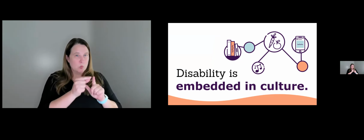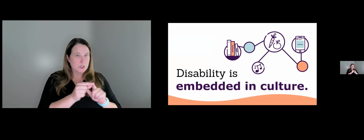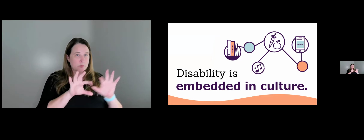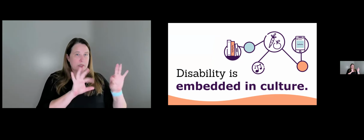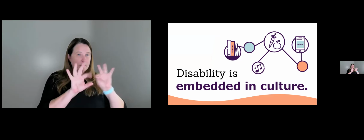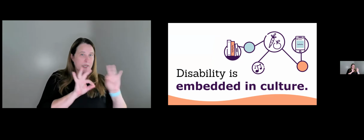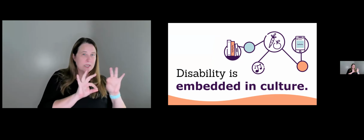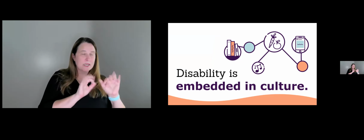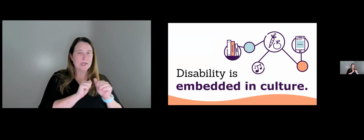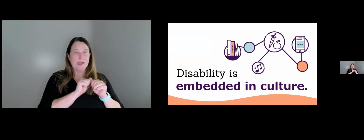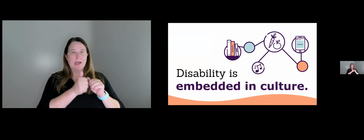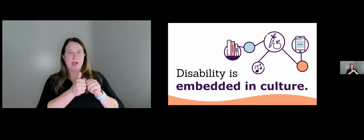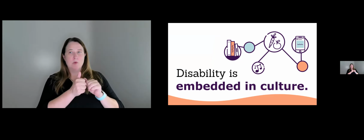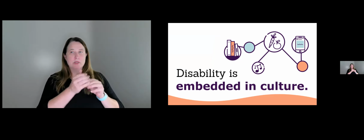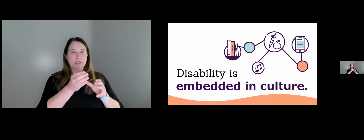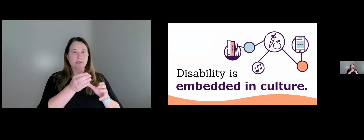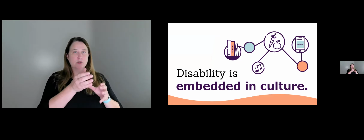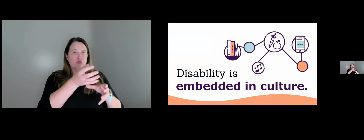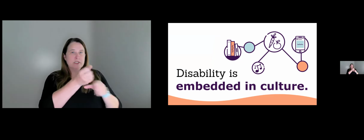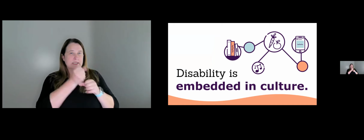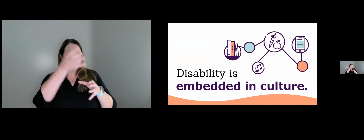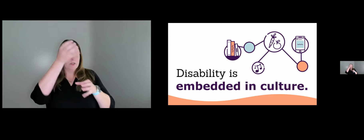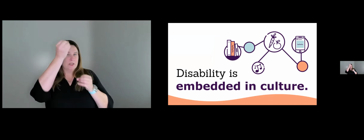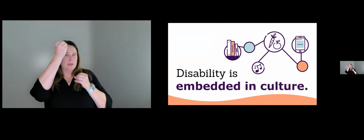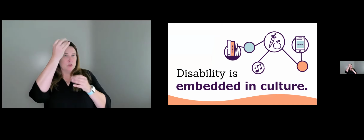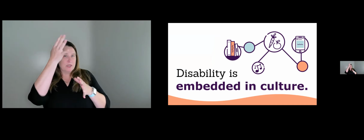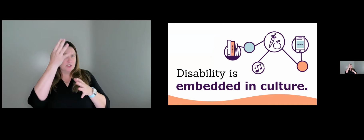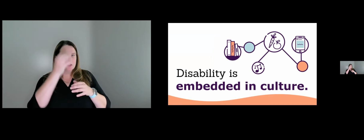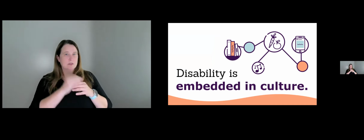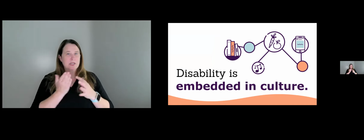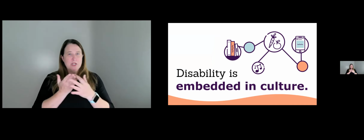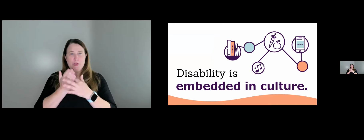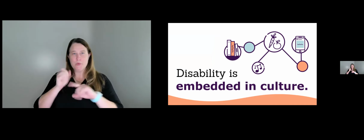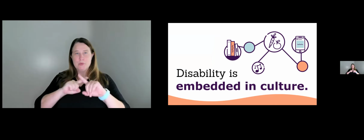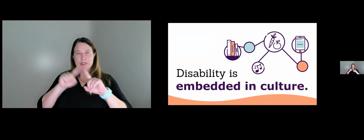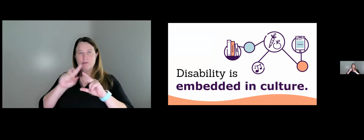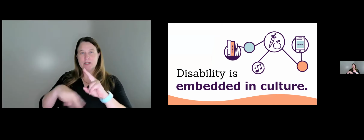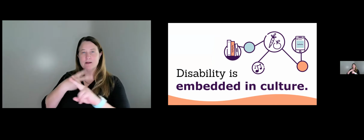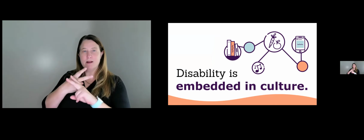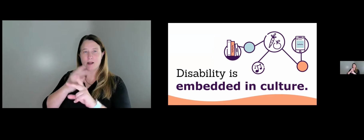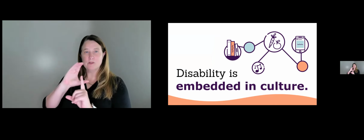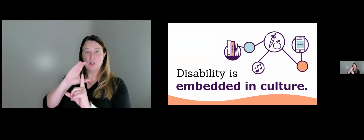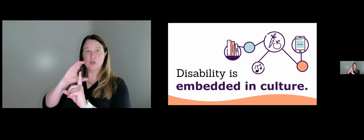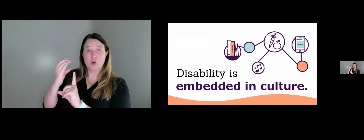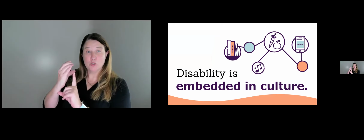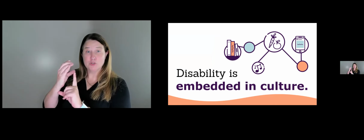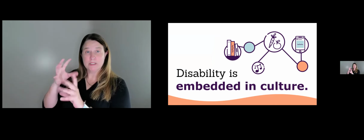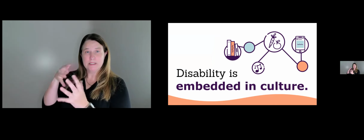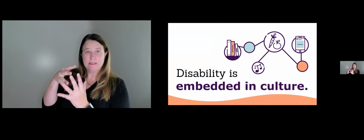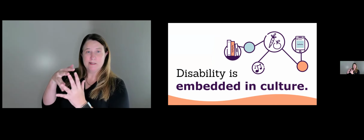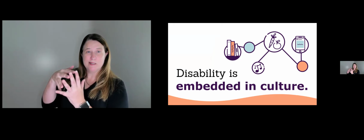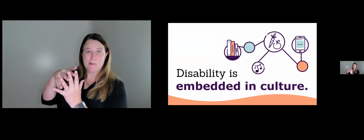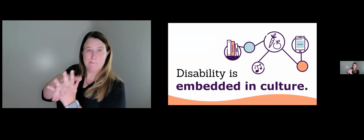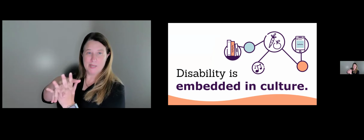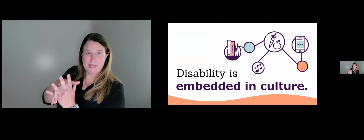we think about how language is expressed, our word choices, how we receive information through